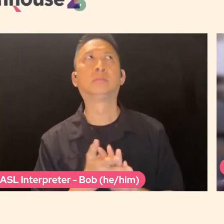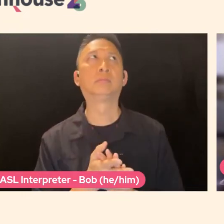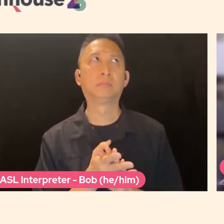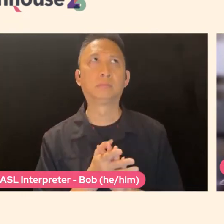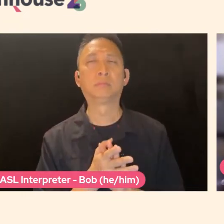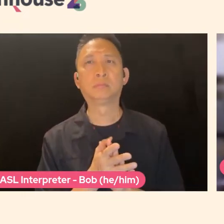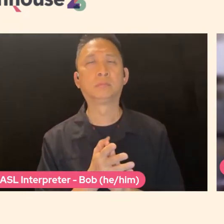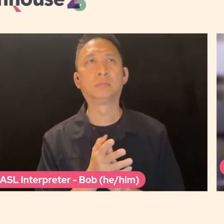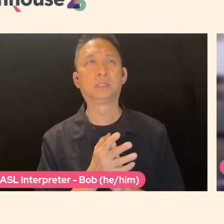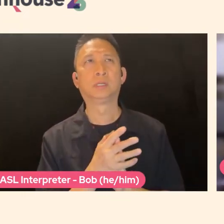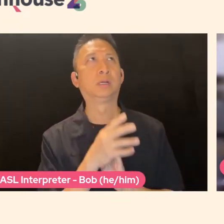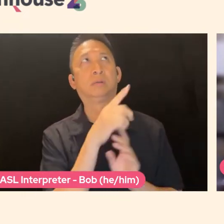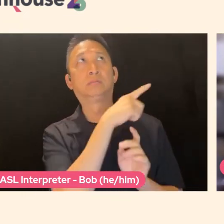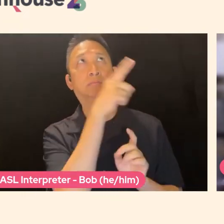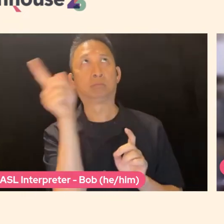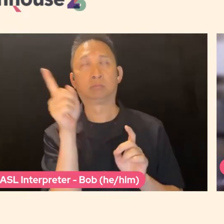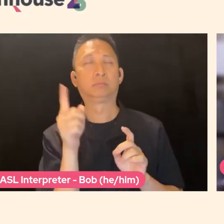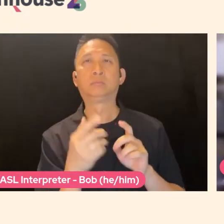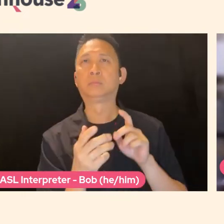these are